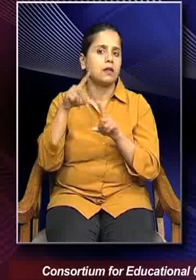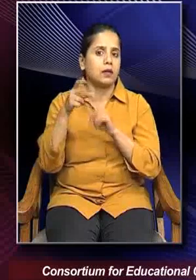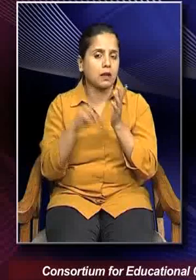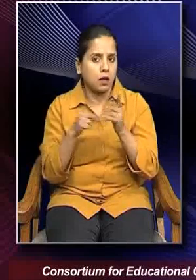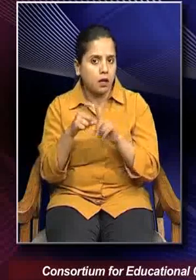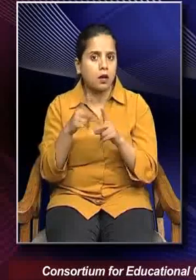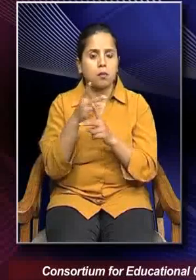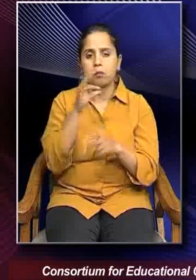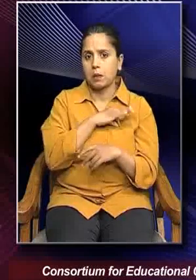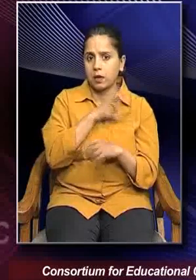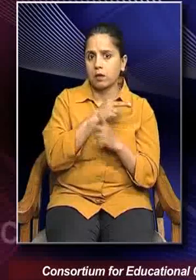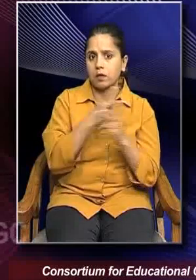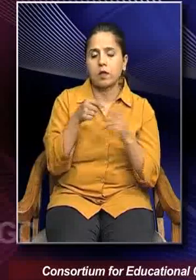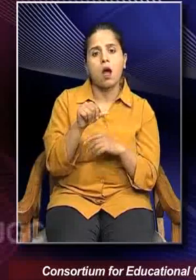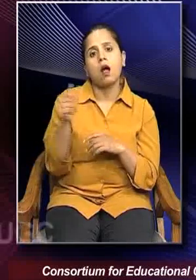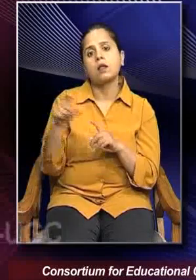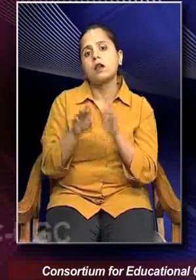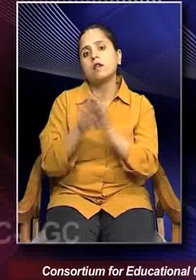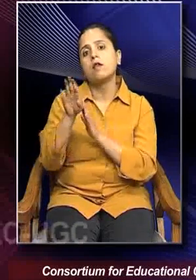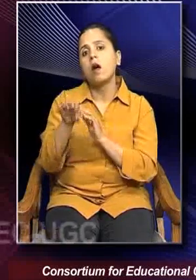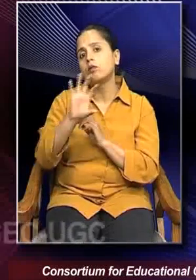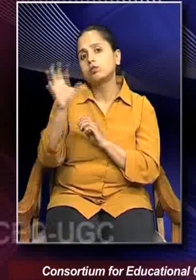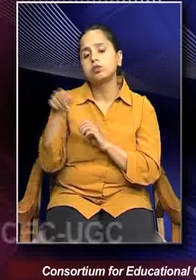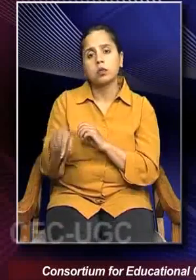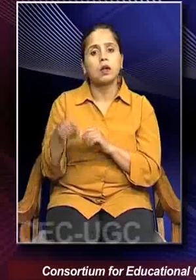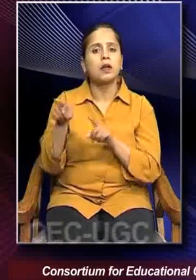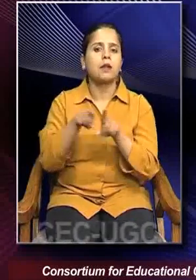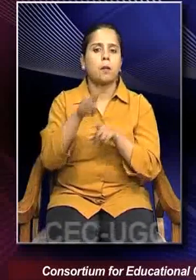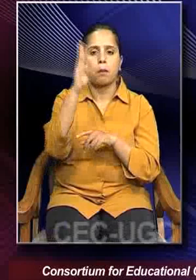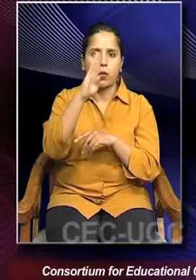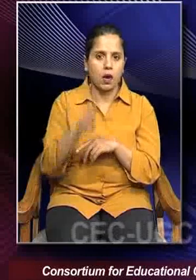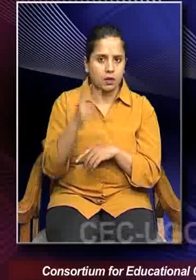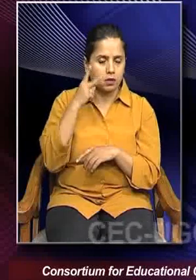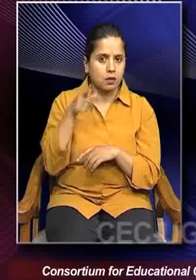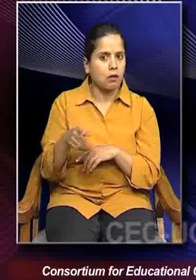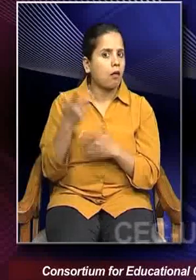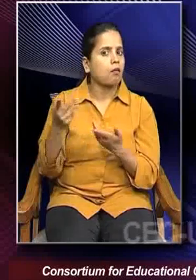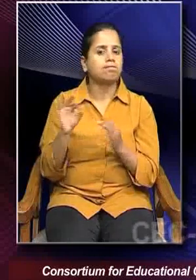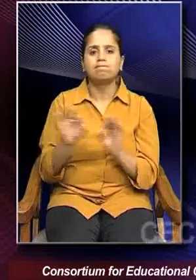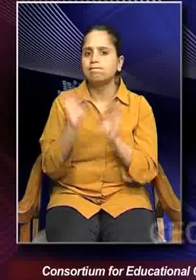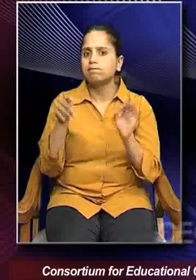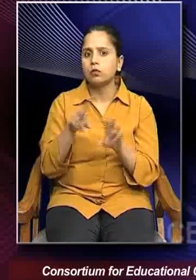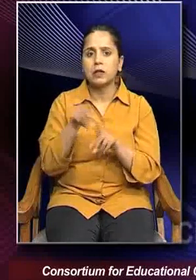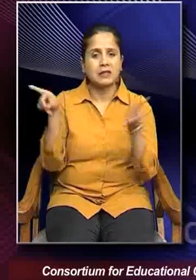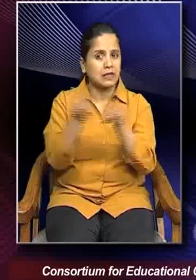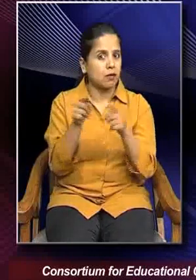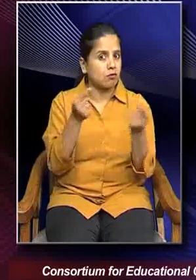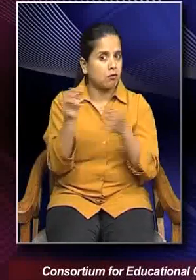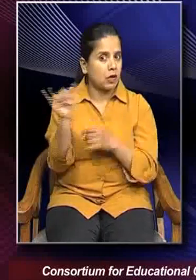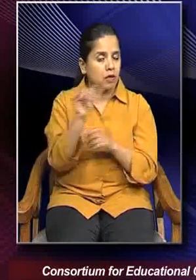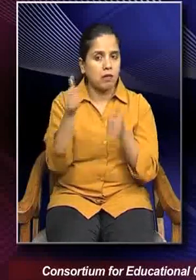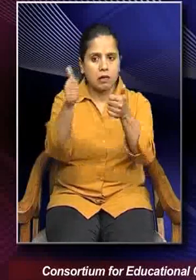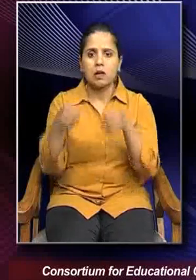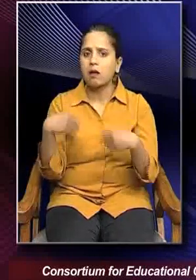benefits. And many of the other developing countries, emerging economies, for example Brazil, has not been able to deliver the similar